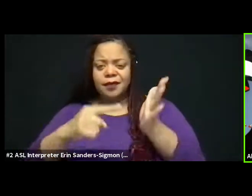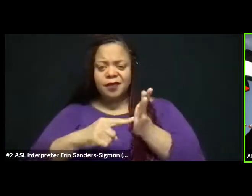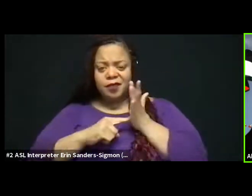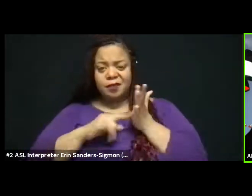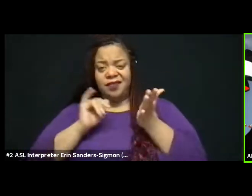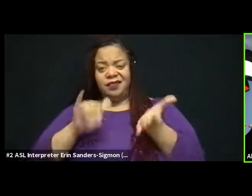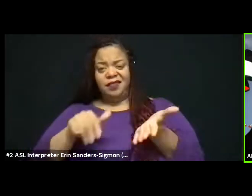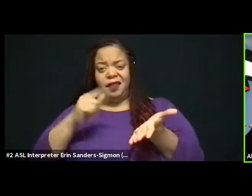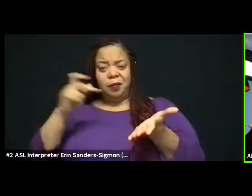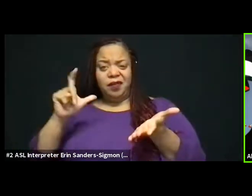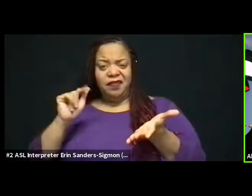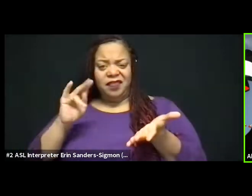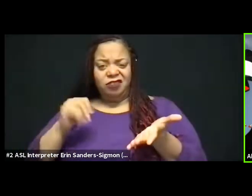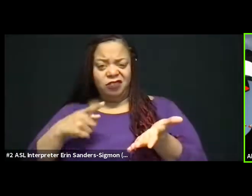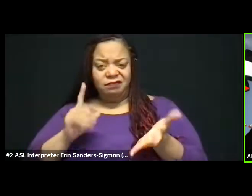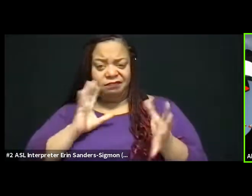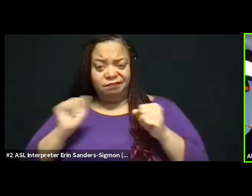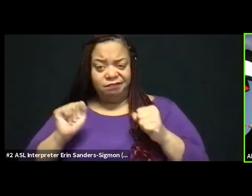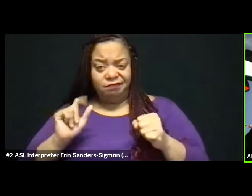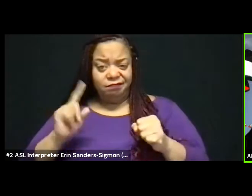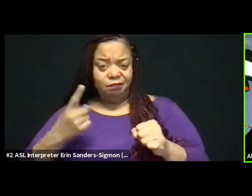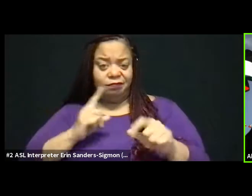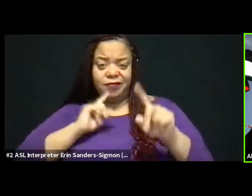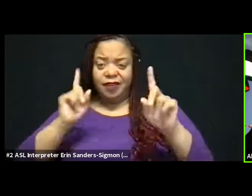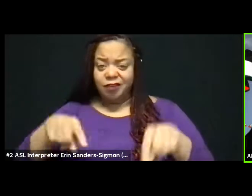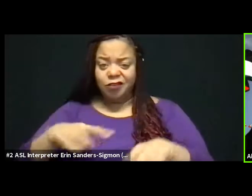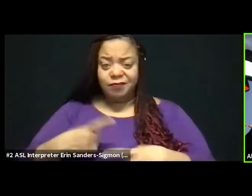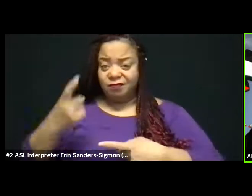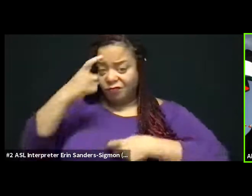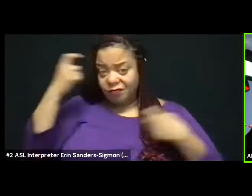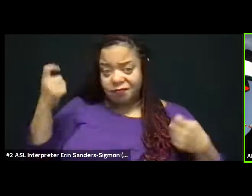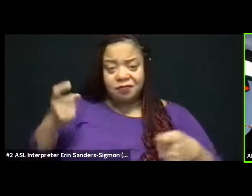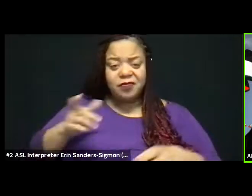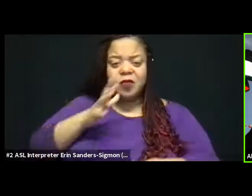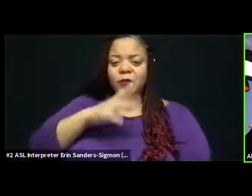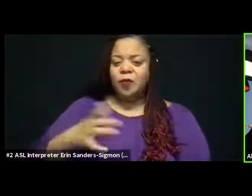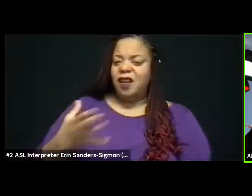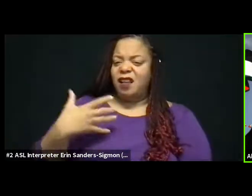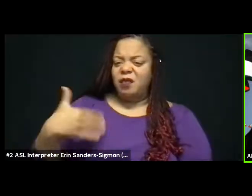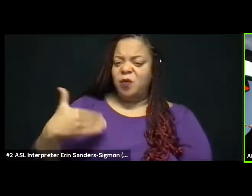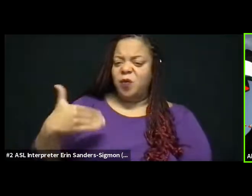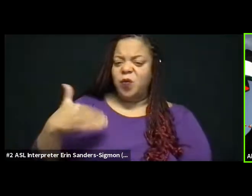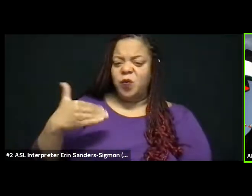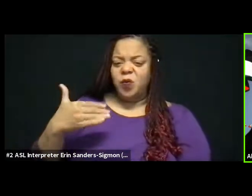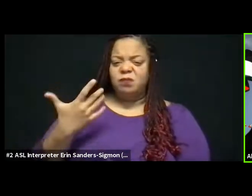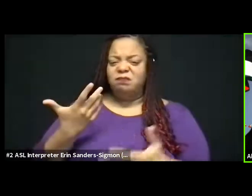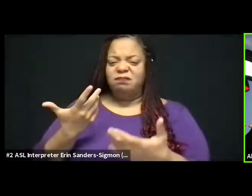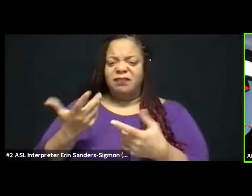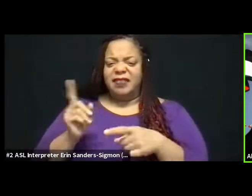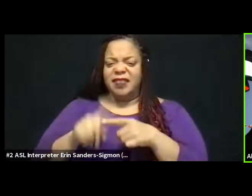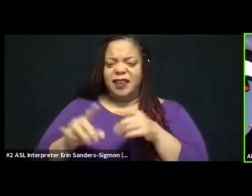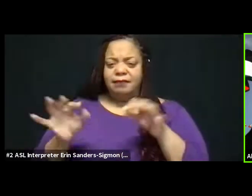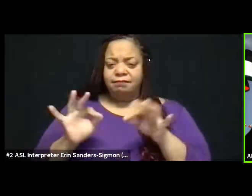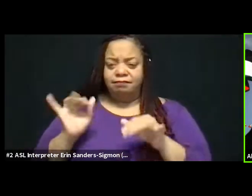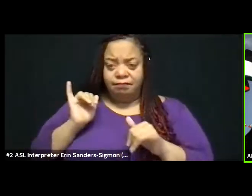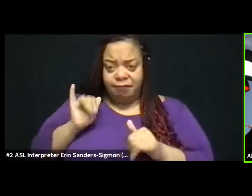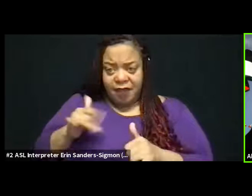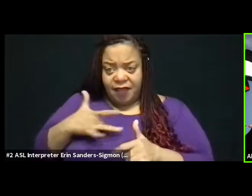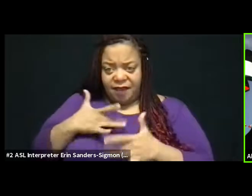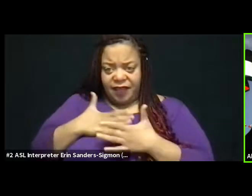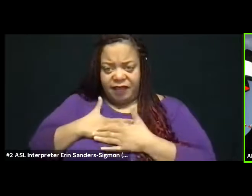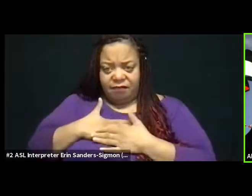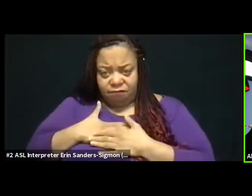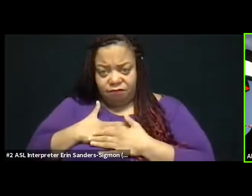my students endured. And, you know, those of us who are educators, we also endure it, especially when